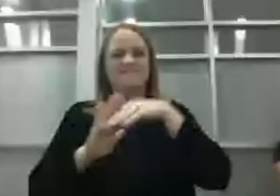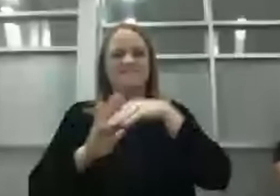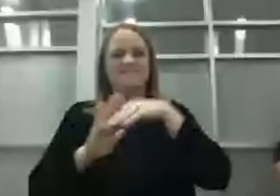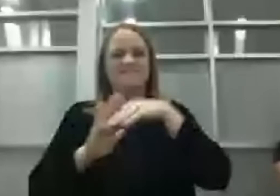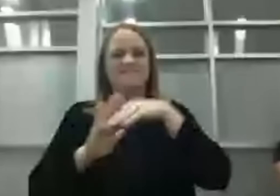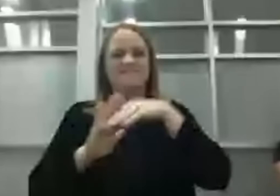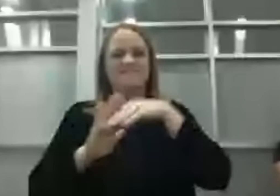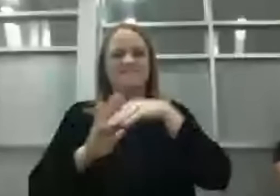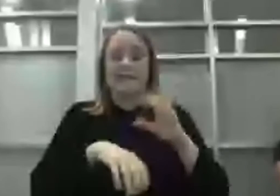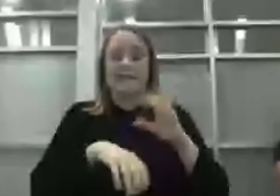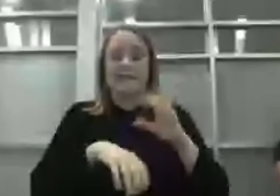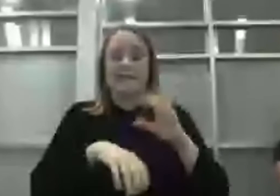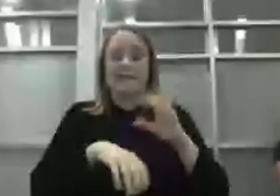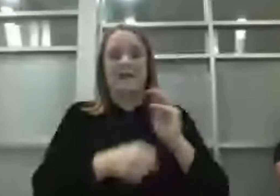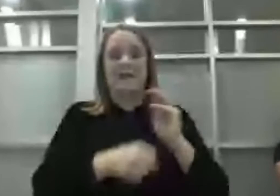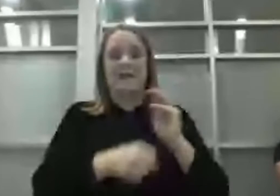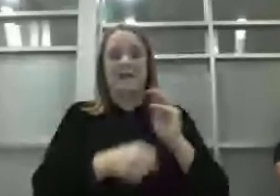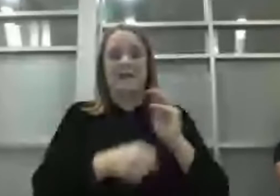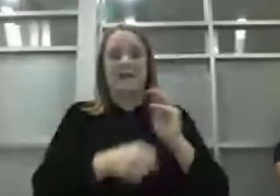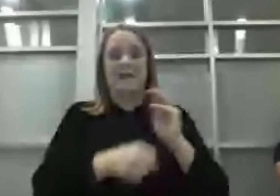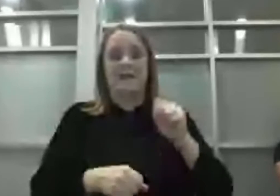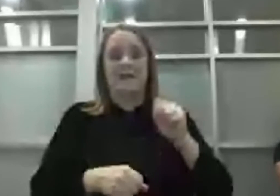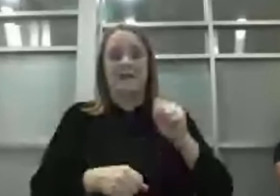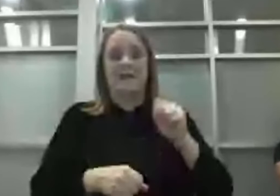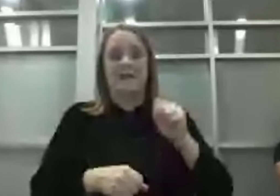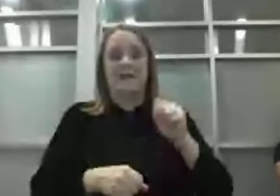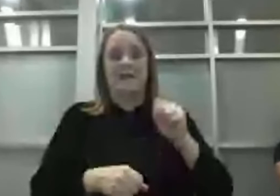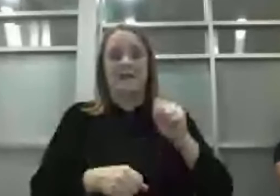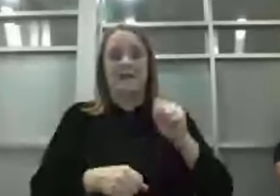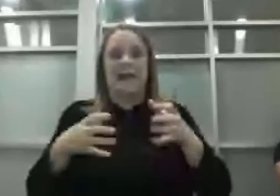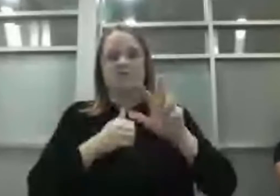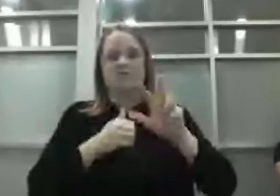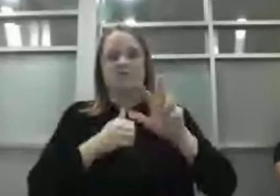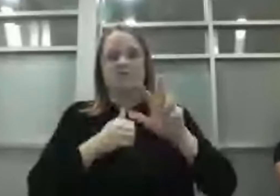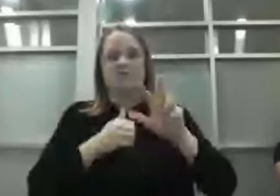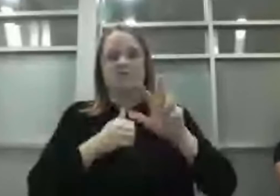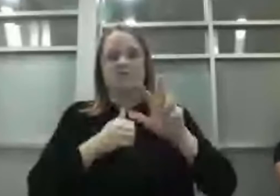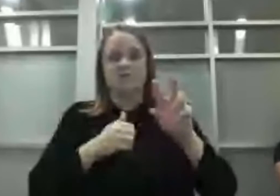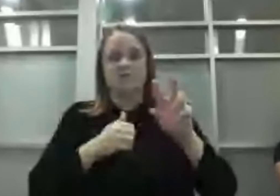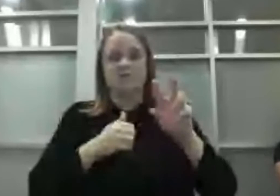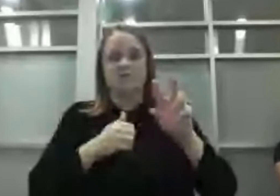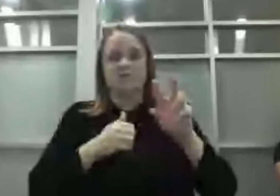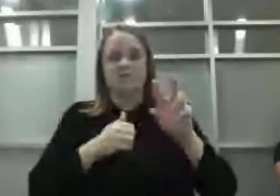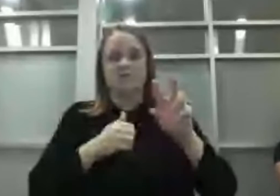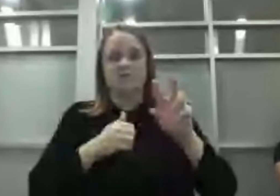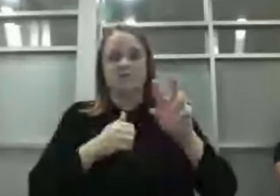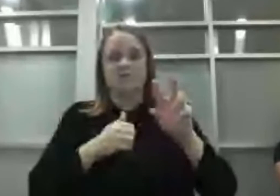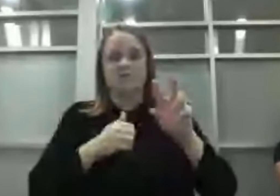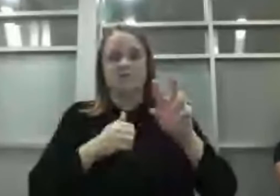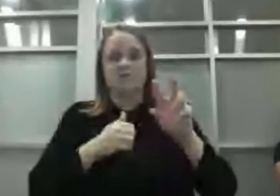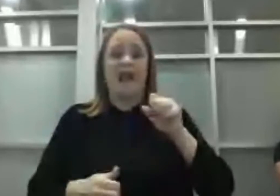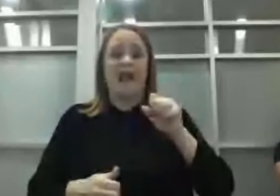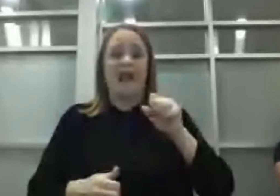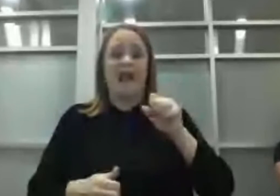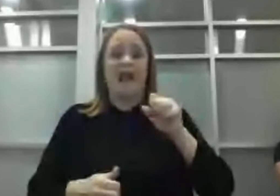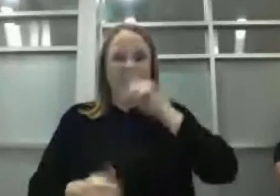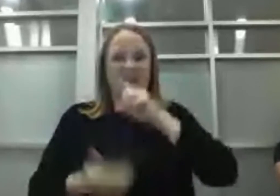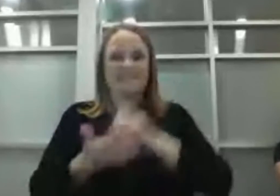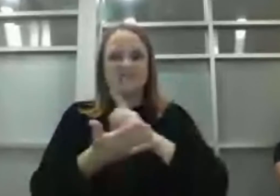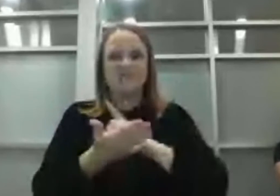32 elements. So all the stuff with Hashdict where they had to fake a dictionary structure that could have millions of elements by hand now